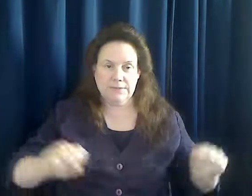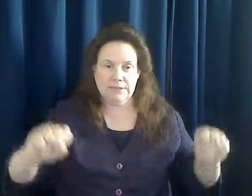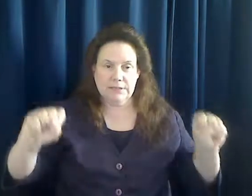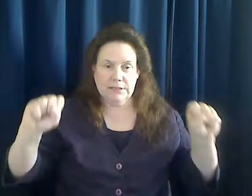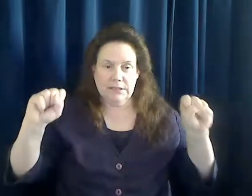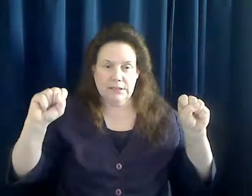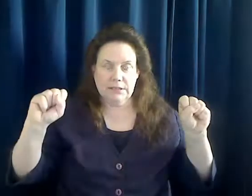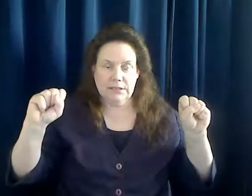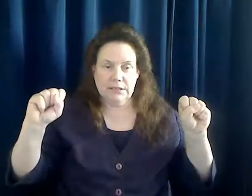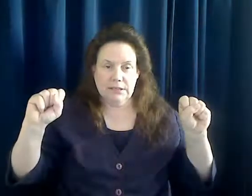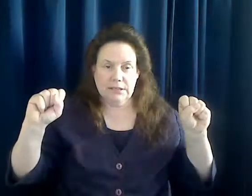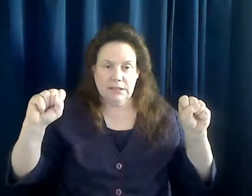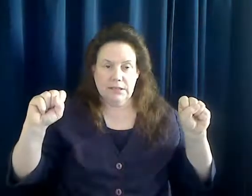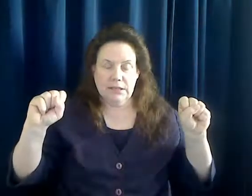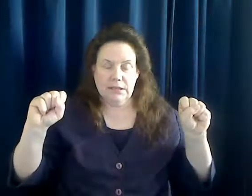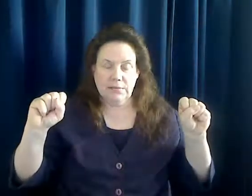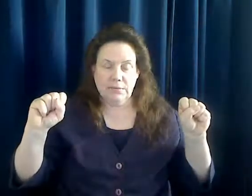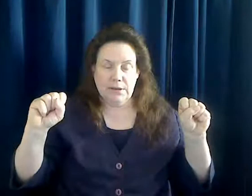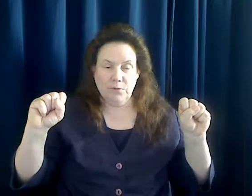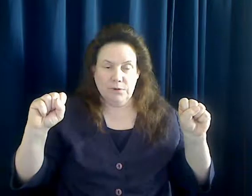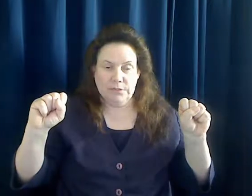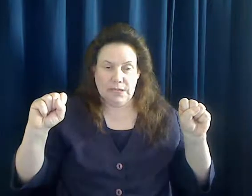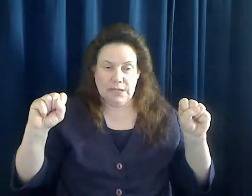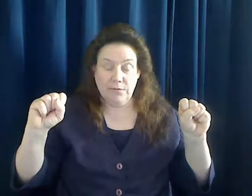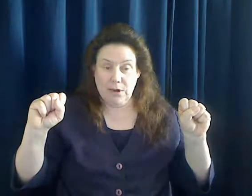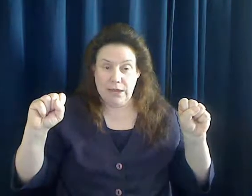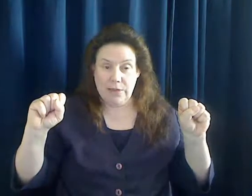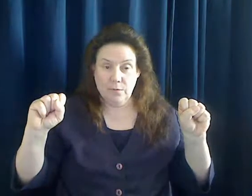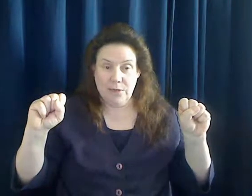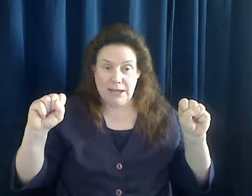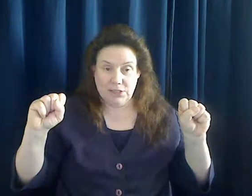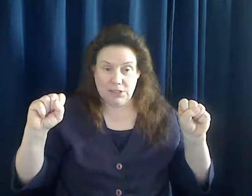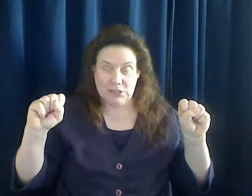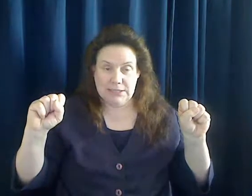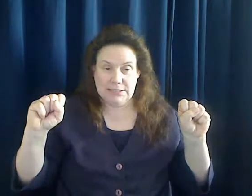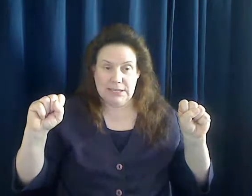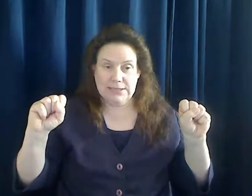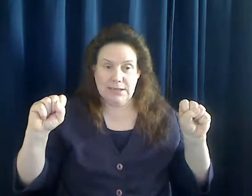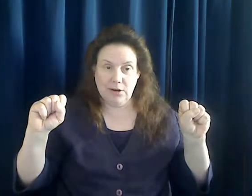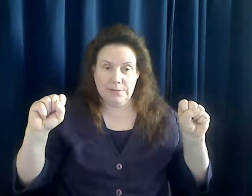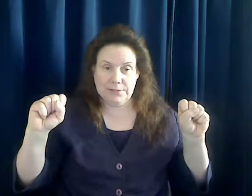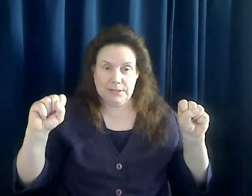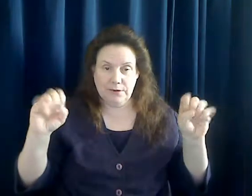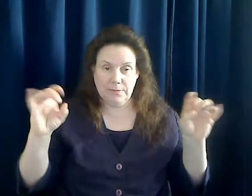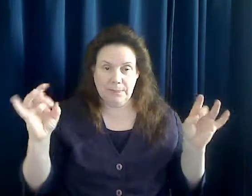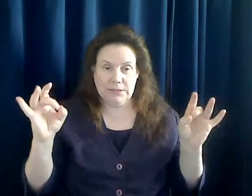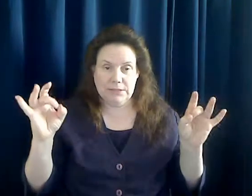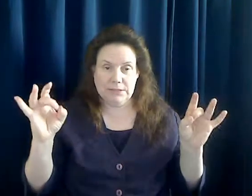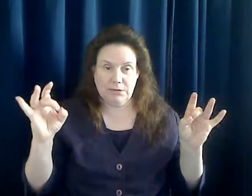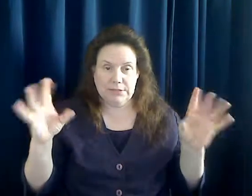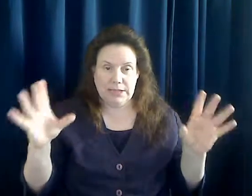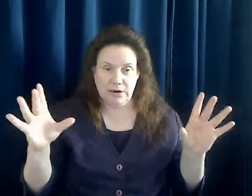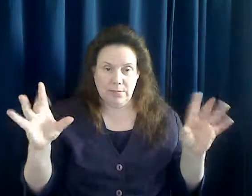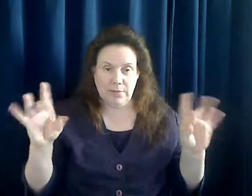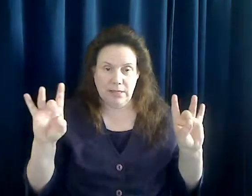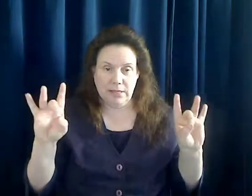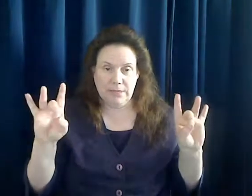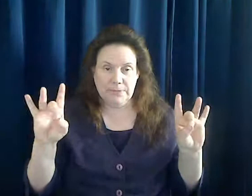saved. What I'm going to sign for a wretch is a terrible sinner. So terrible,